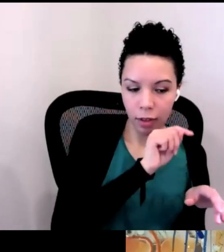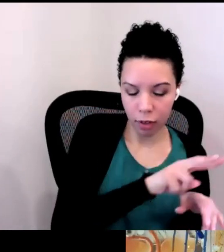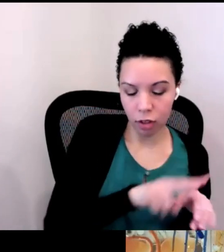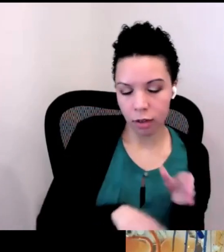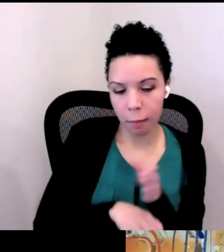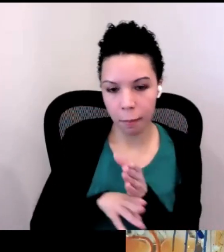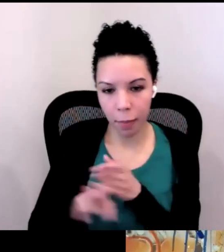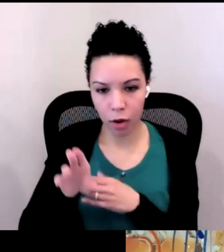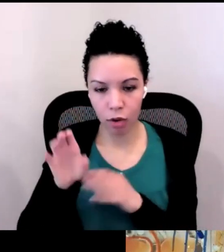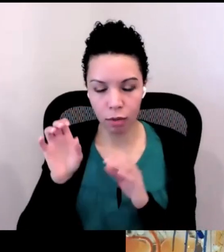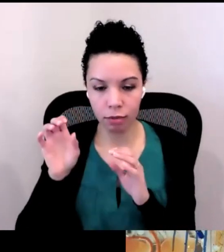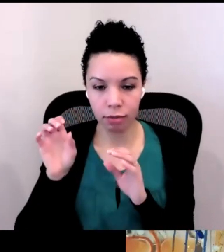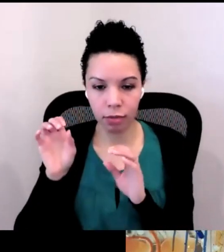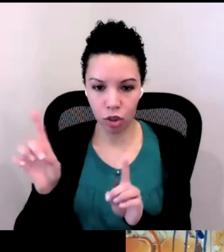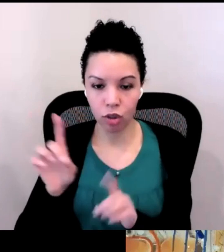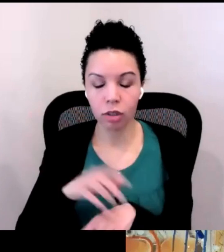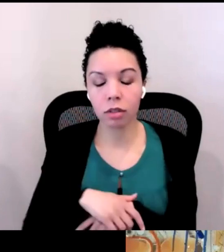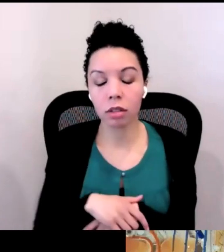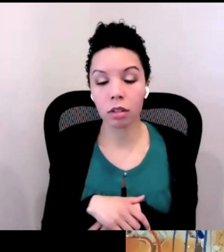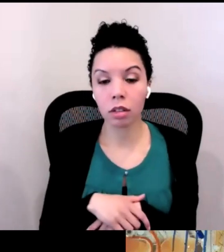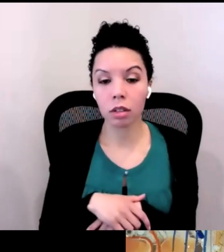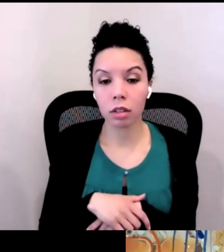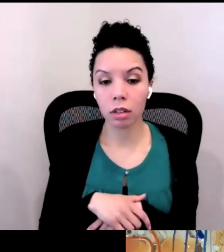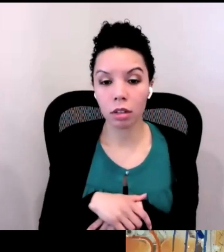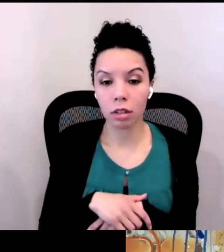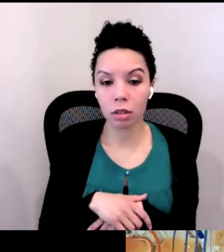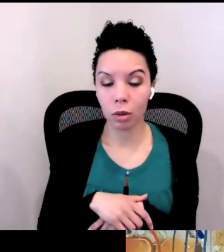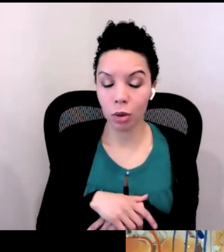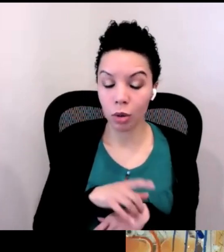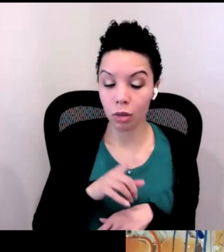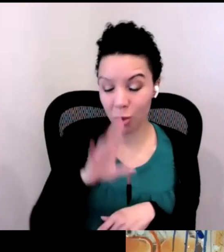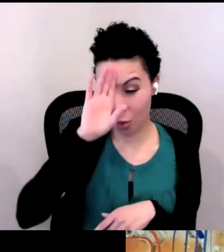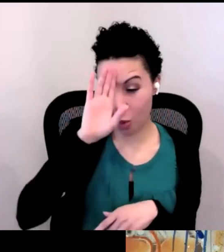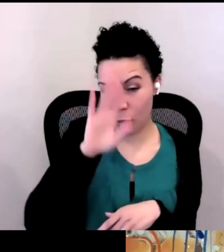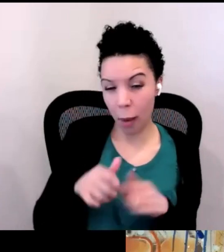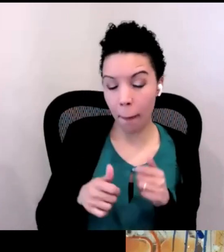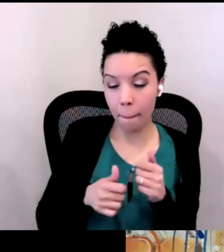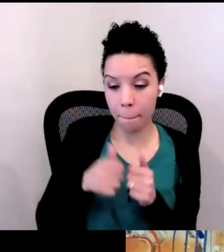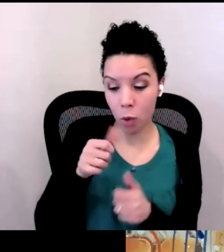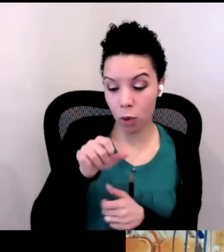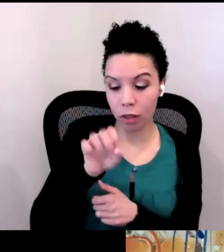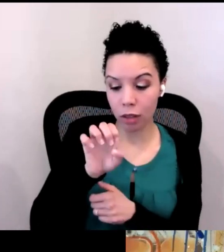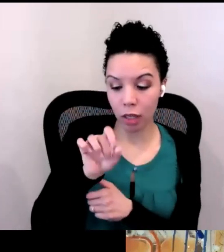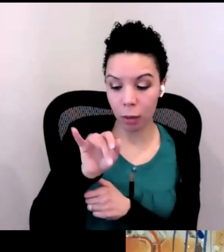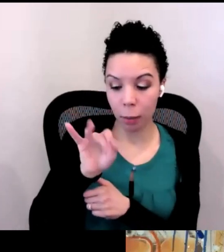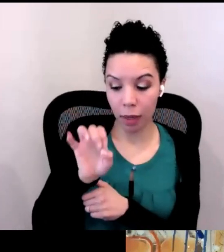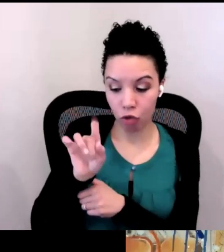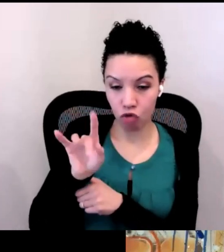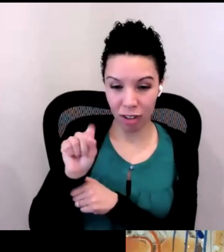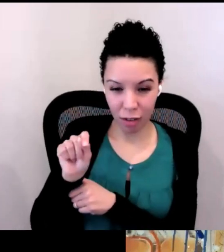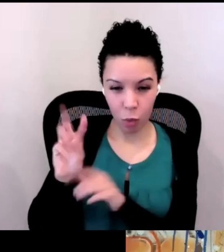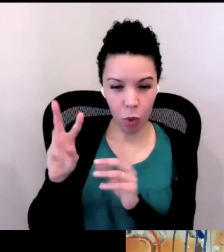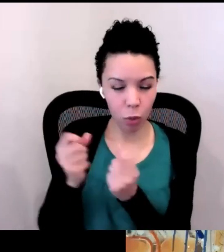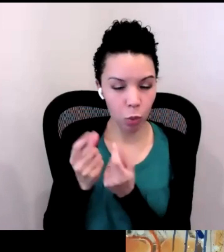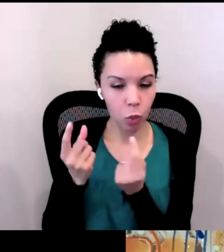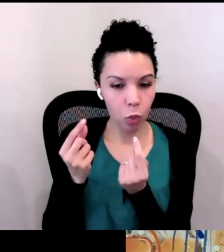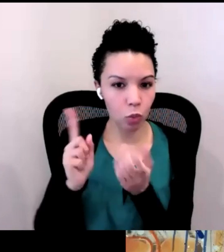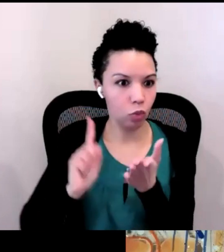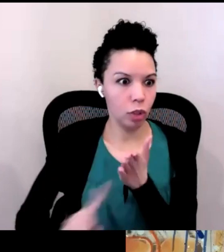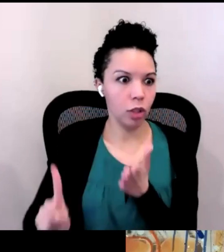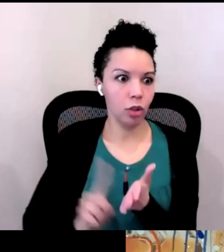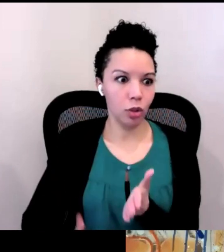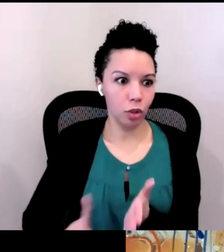of what is in the foundation of Sesame Workshop is research on the age group. I learned so much about the